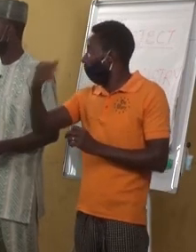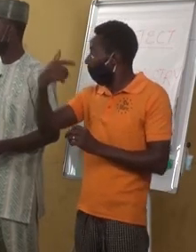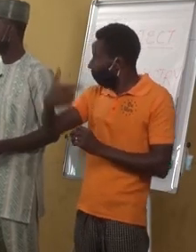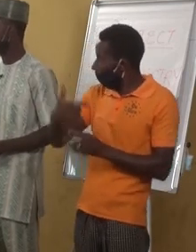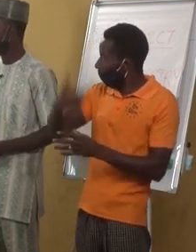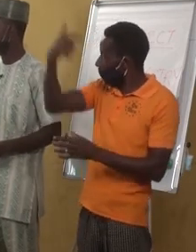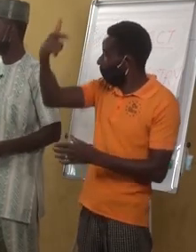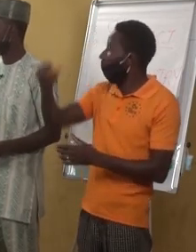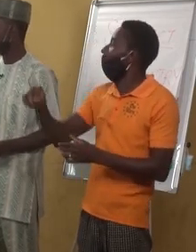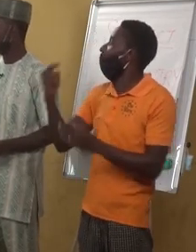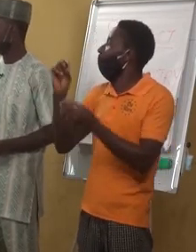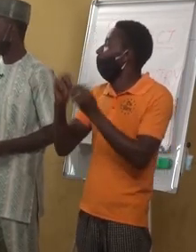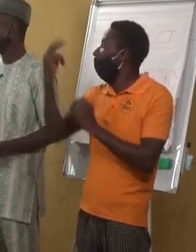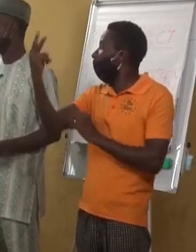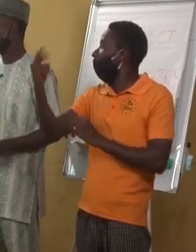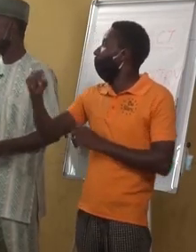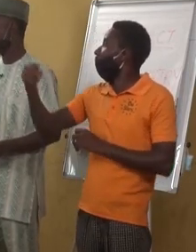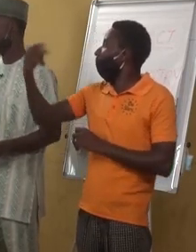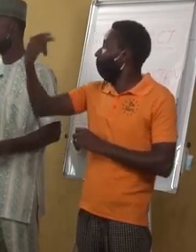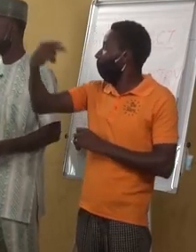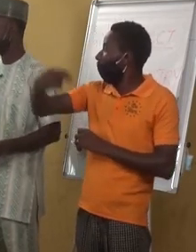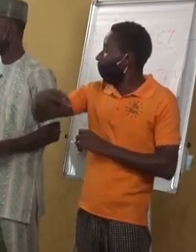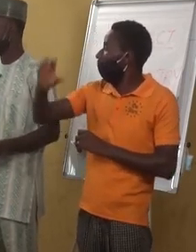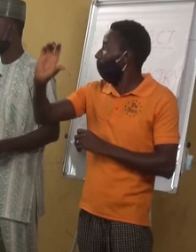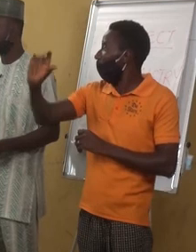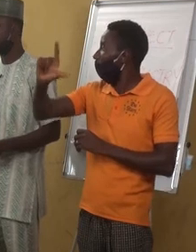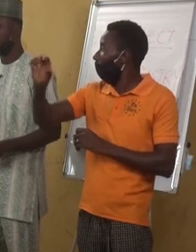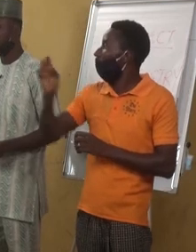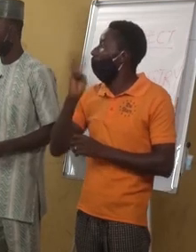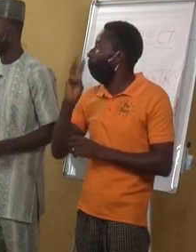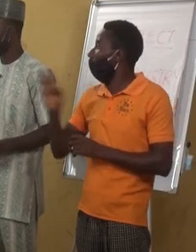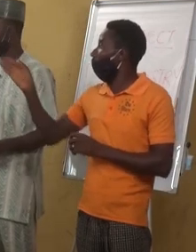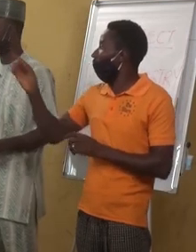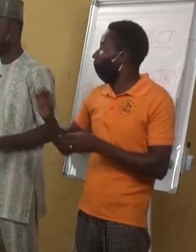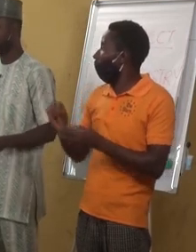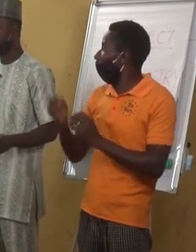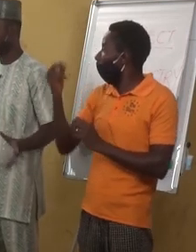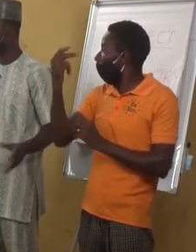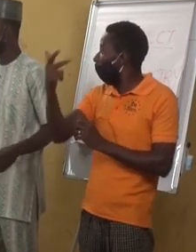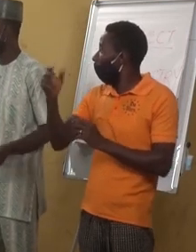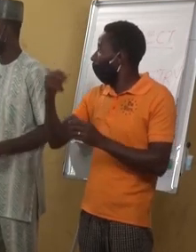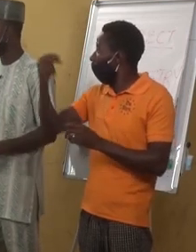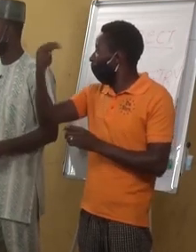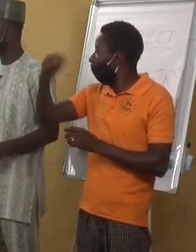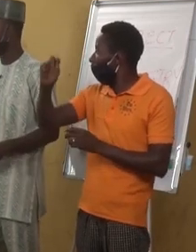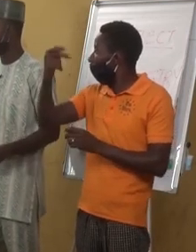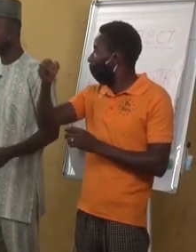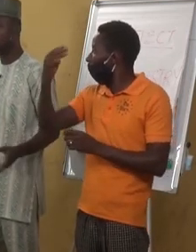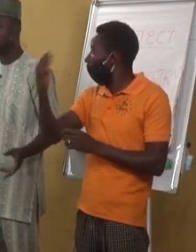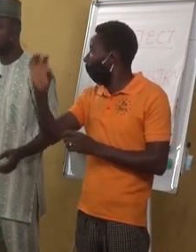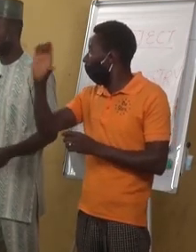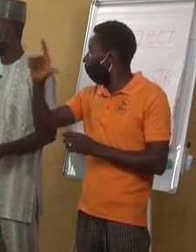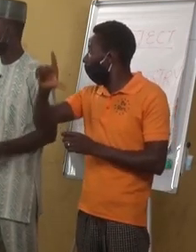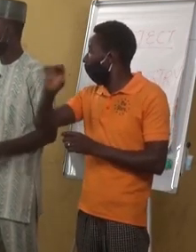medium. 3, ammonium chloride, that is NH4Cl. 4, zinc solid. 5,